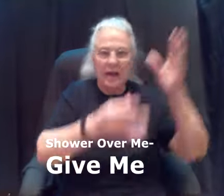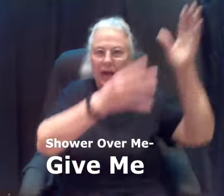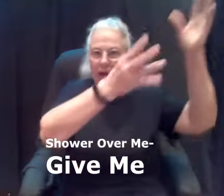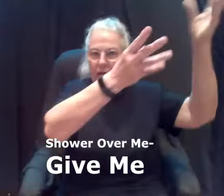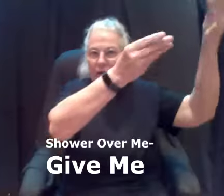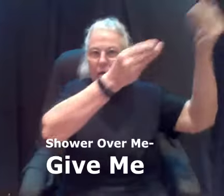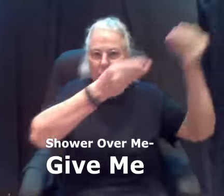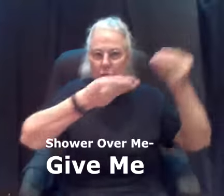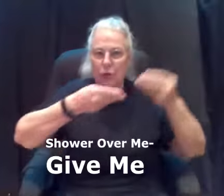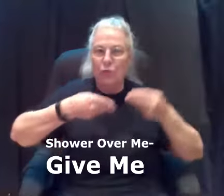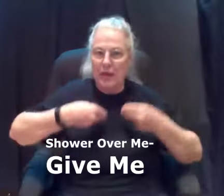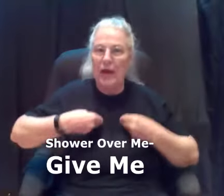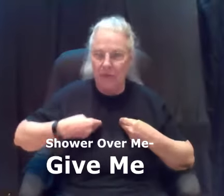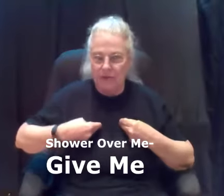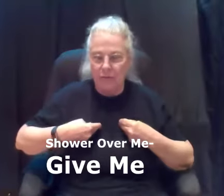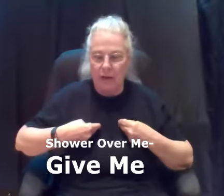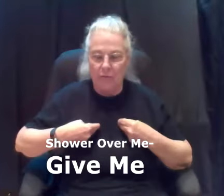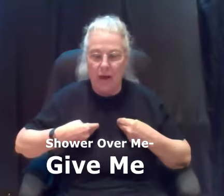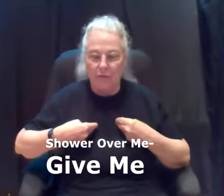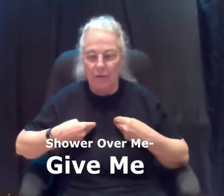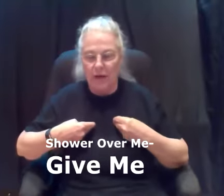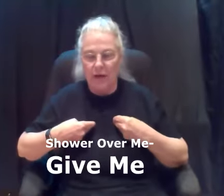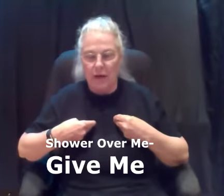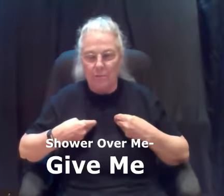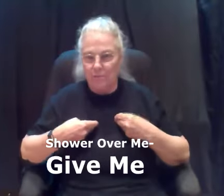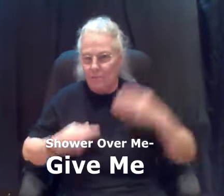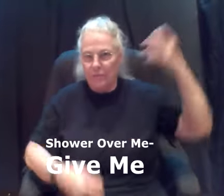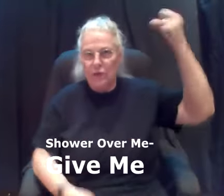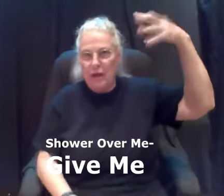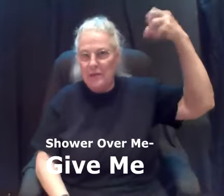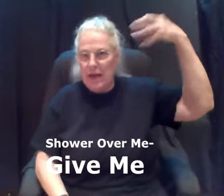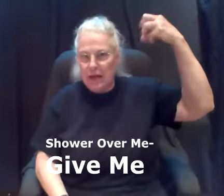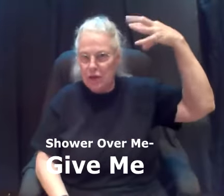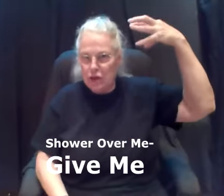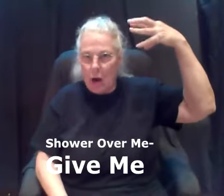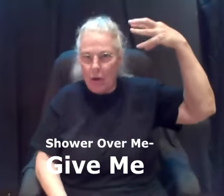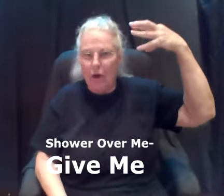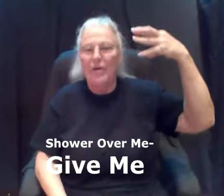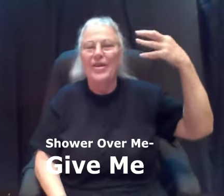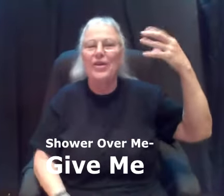again, you've given to me, rather than you're not taking a shower.